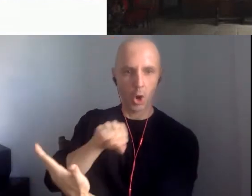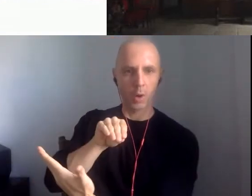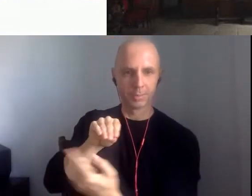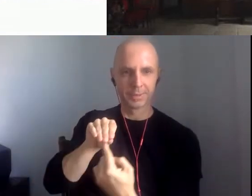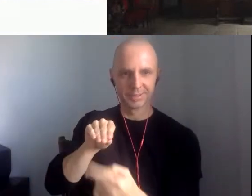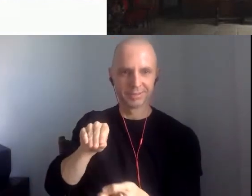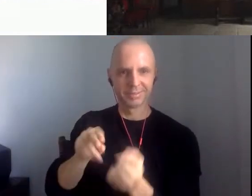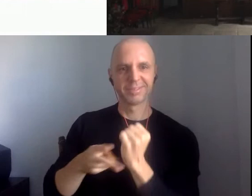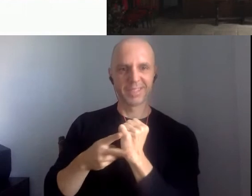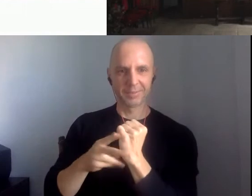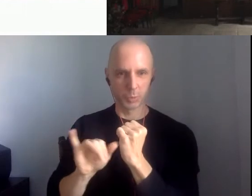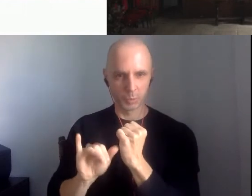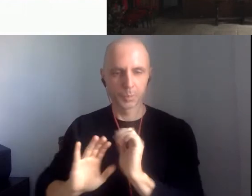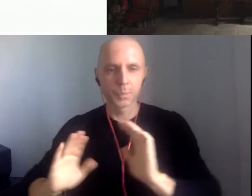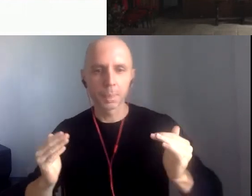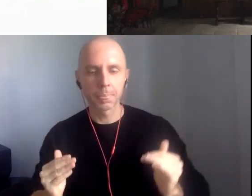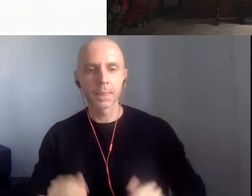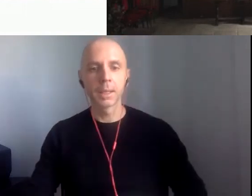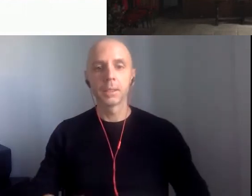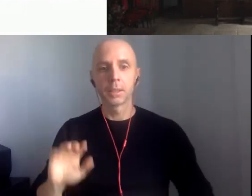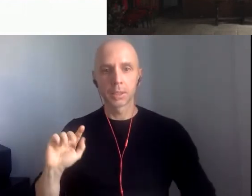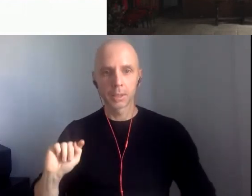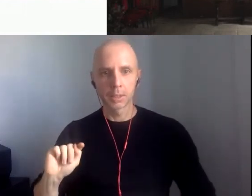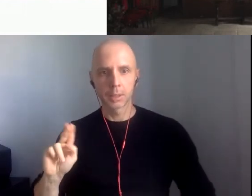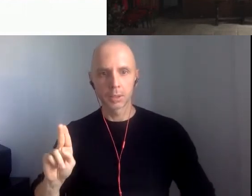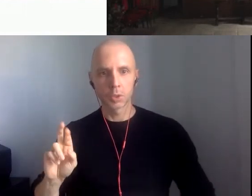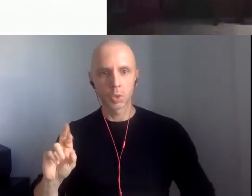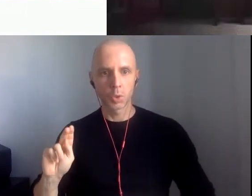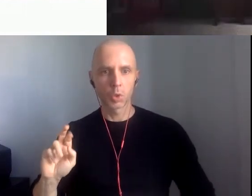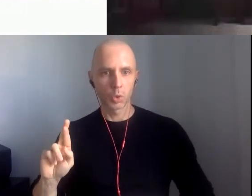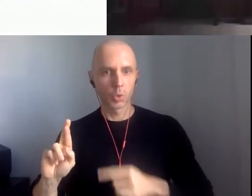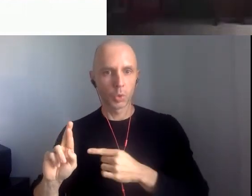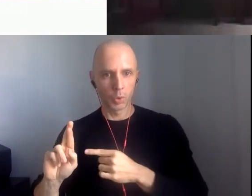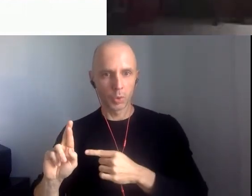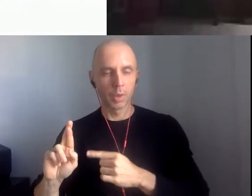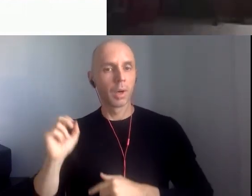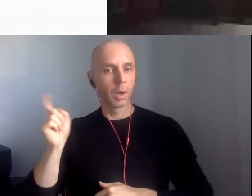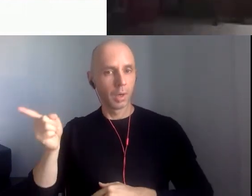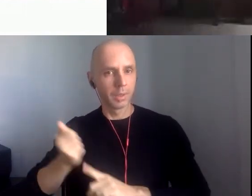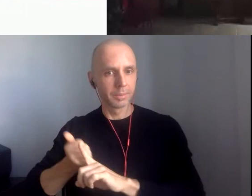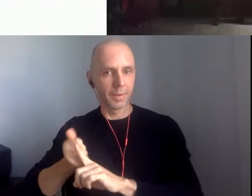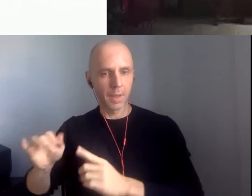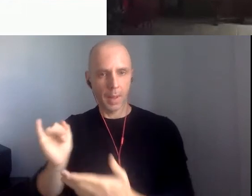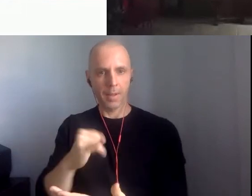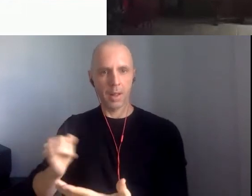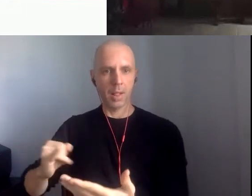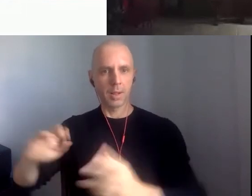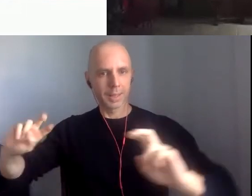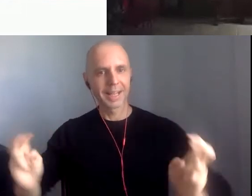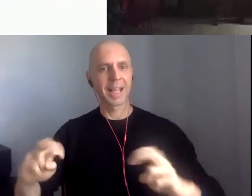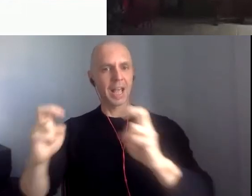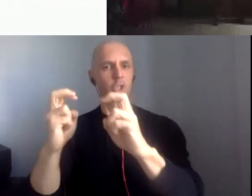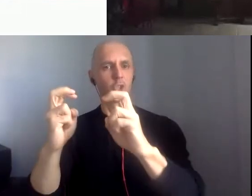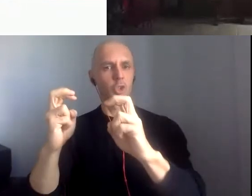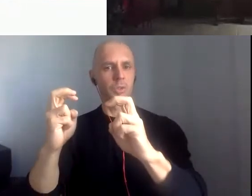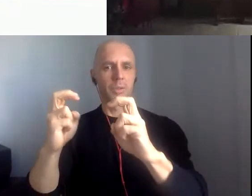Turner's done that, the man-made structure, again, is diminished in importance. You can see the castle is sort of faintly represented in the